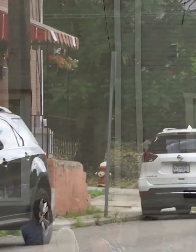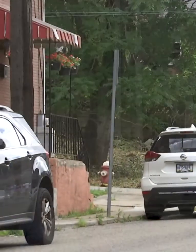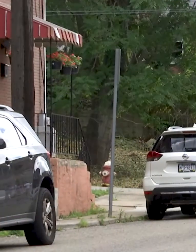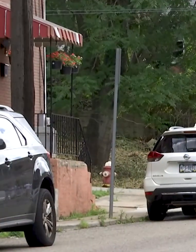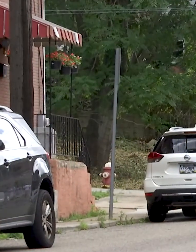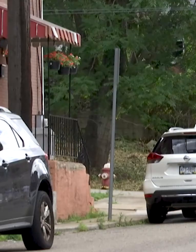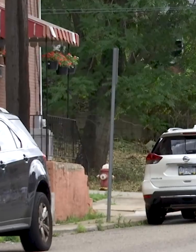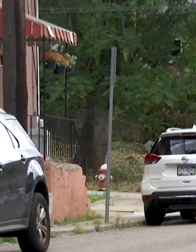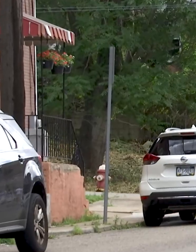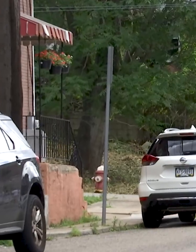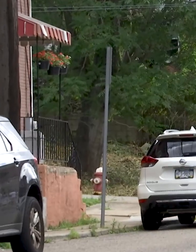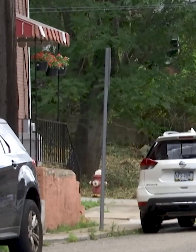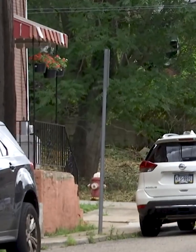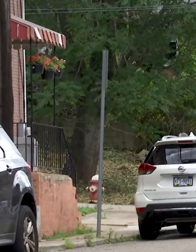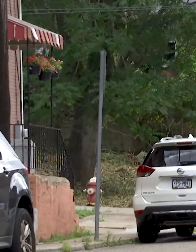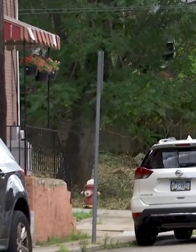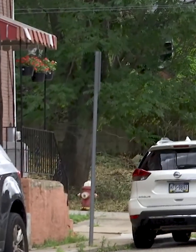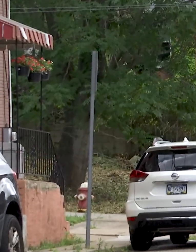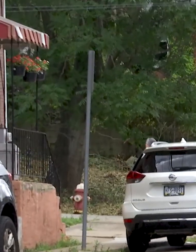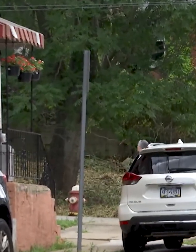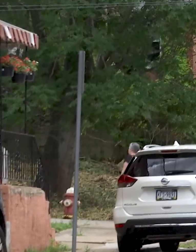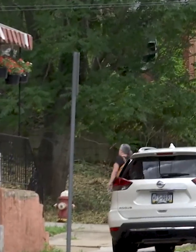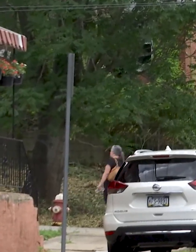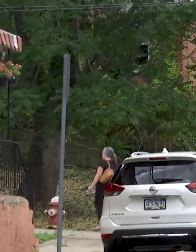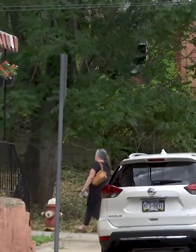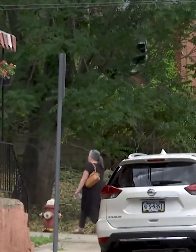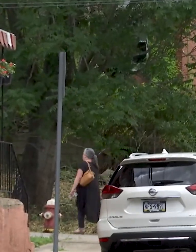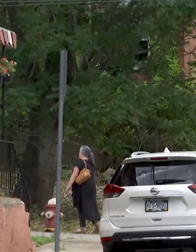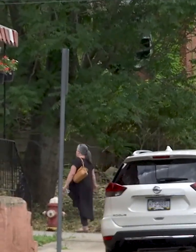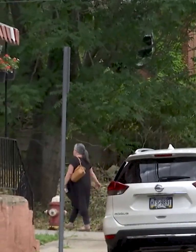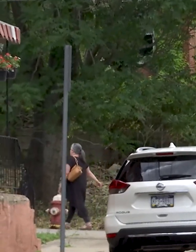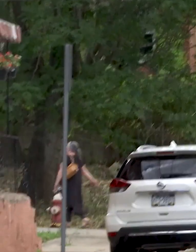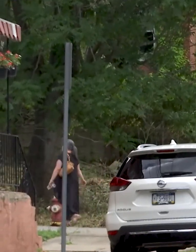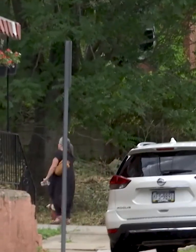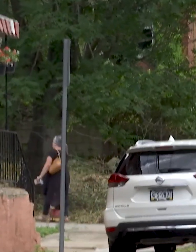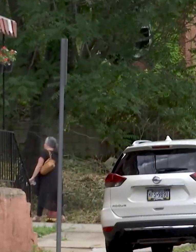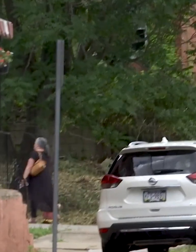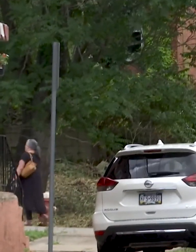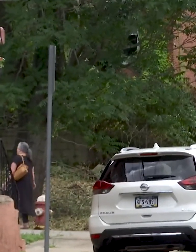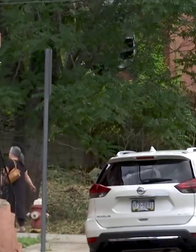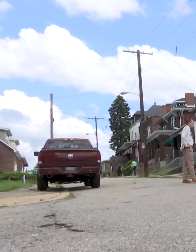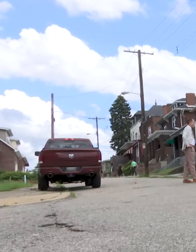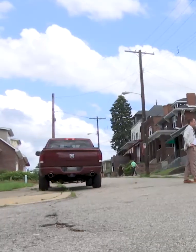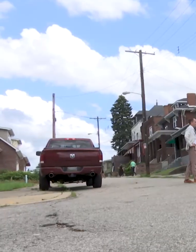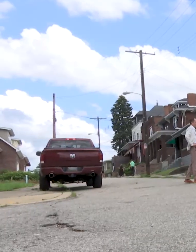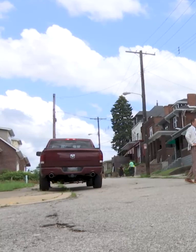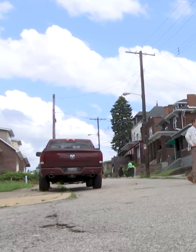hopefully everybody has a bottle of water and has their walking shoes on, and we will start